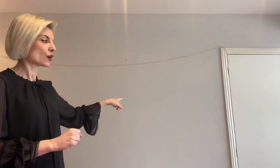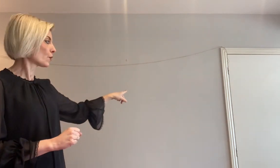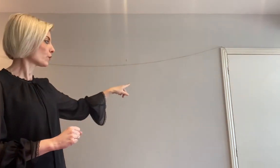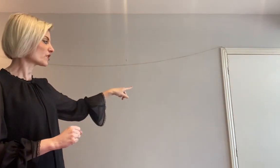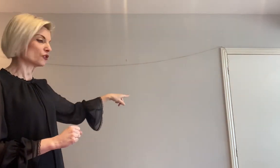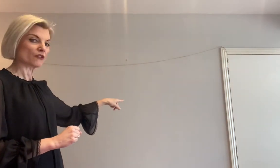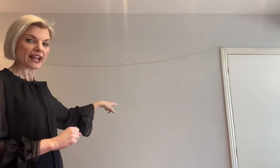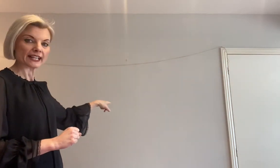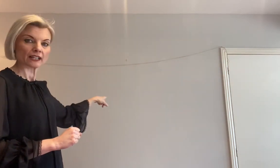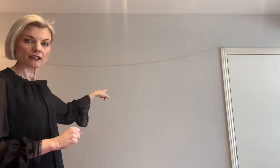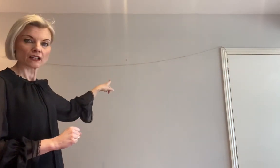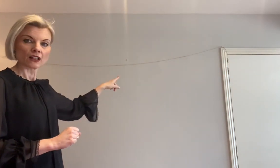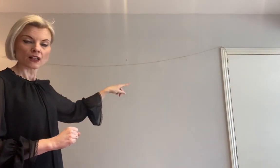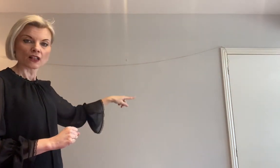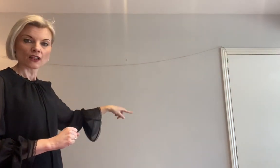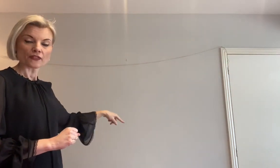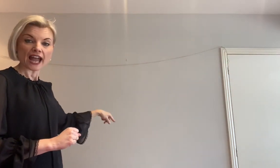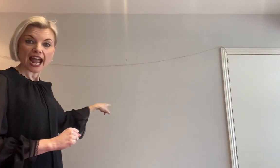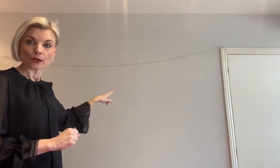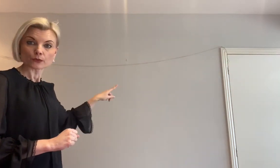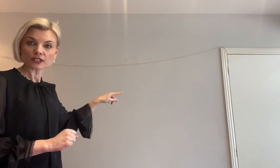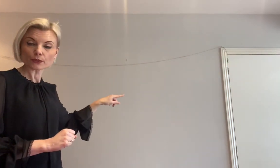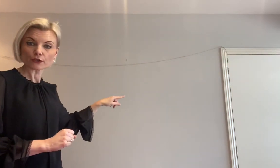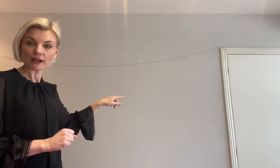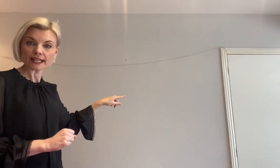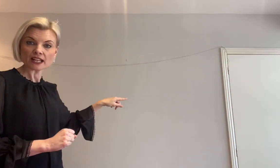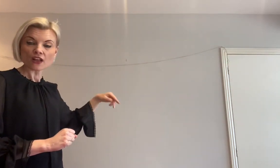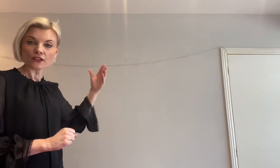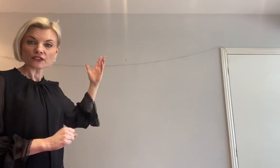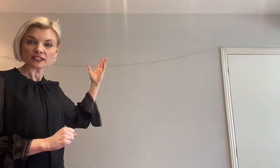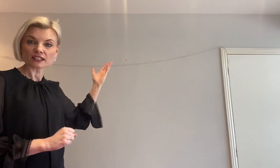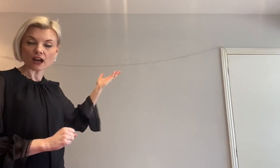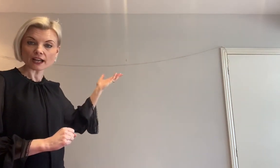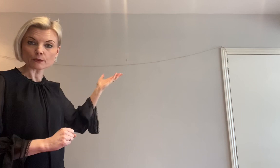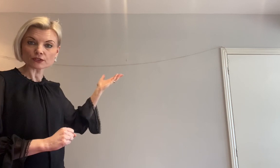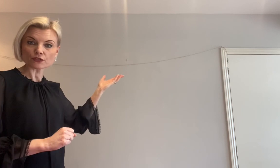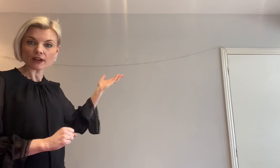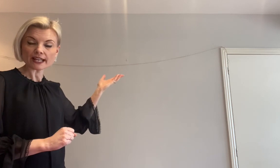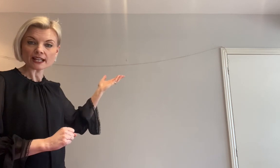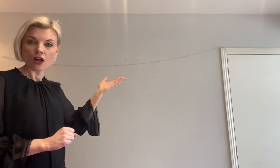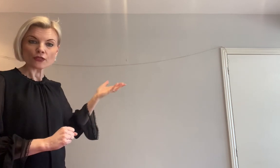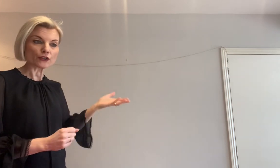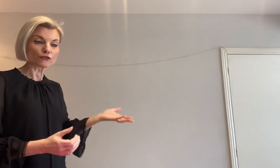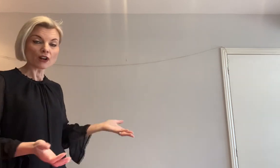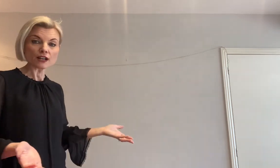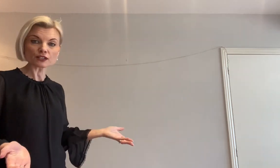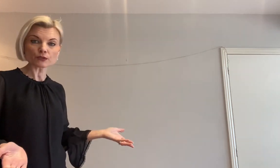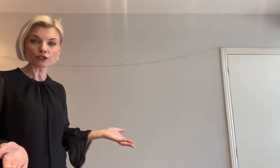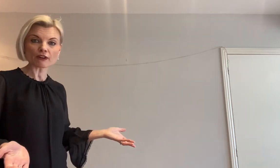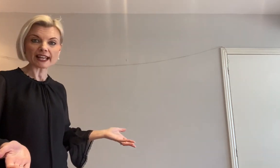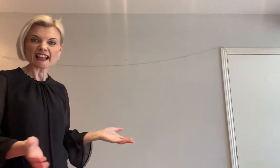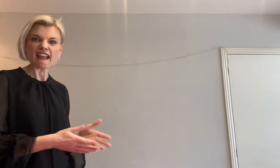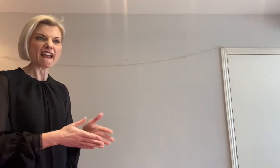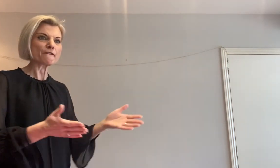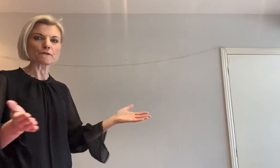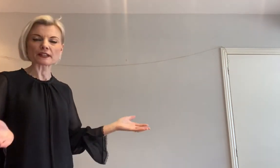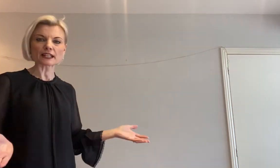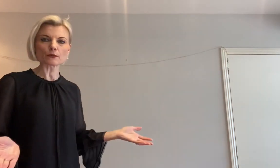was grey. The houses were grey, the sky was grey, the grass was grey, everything was